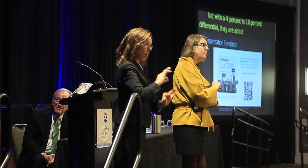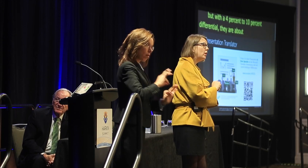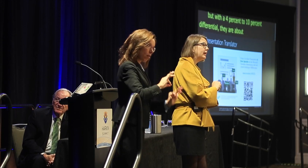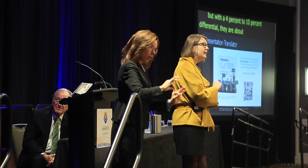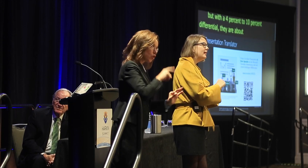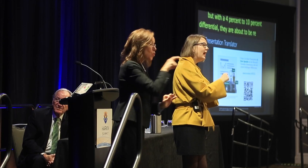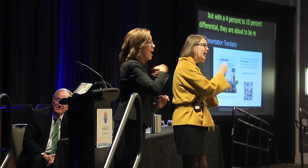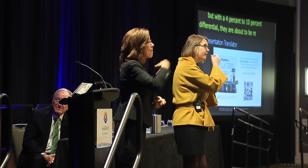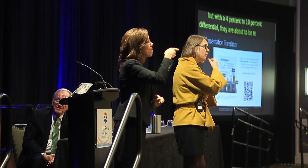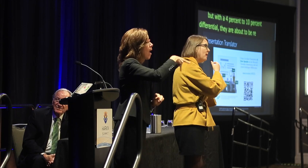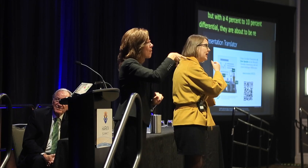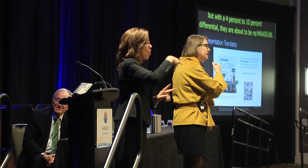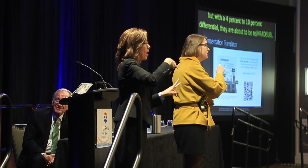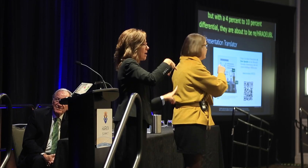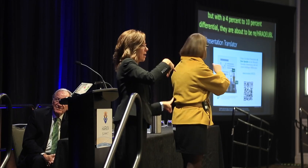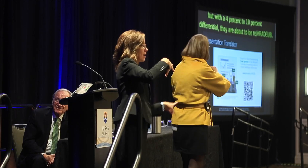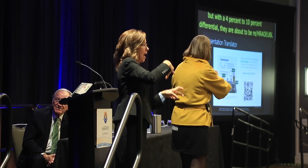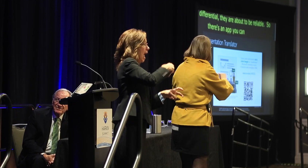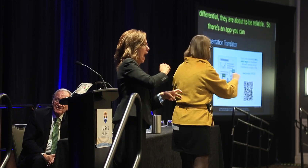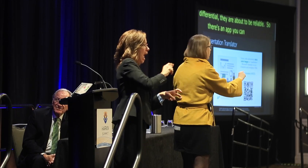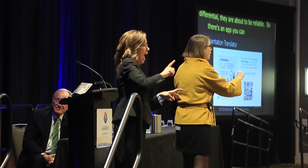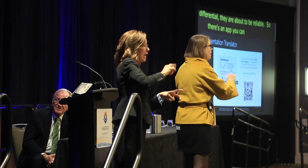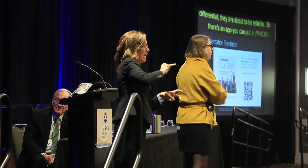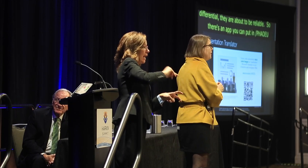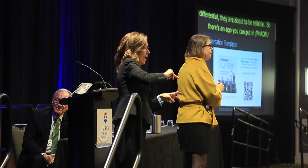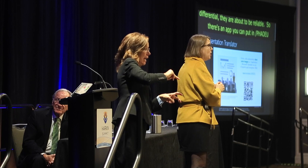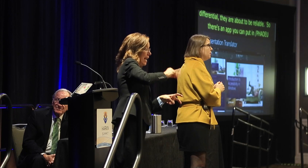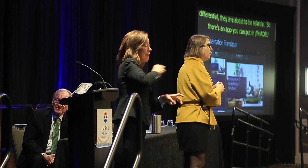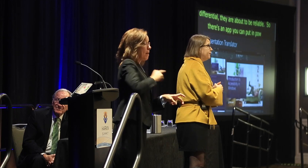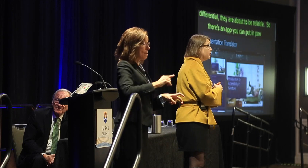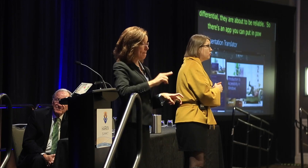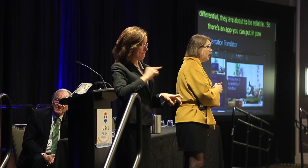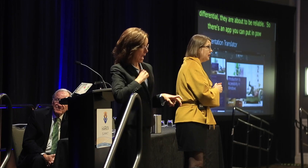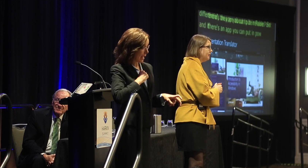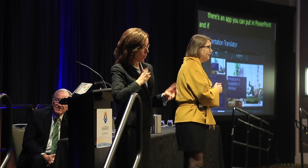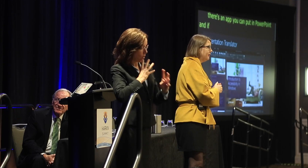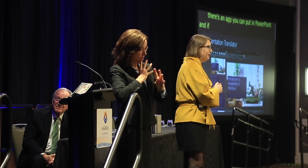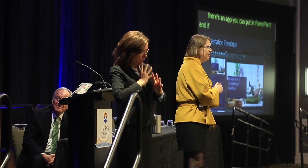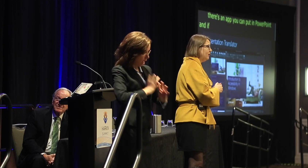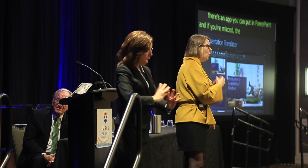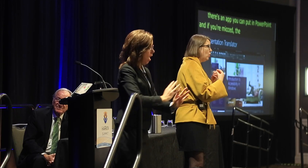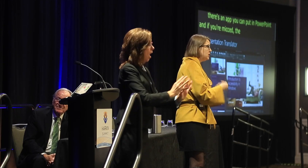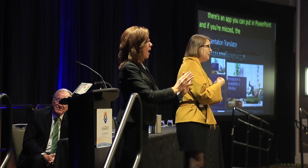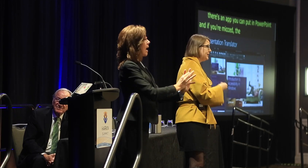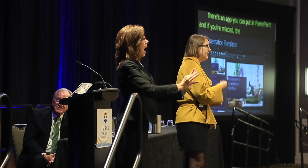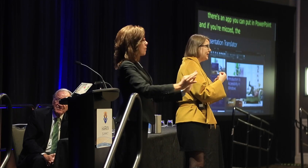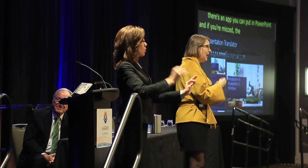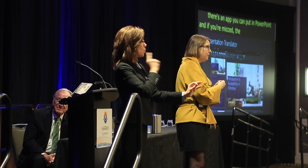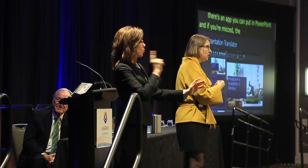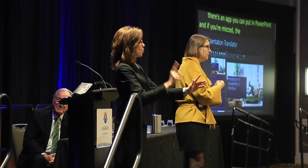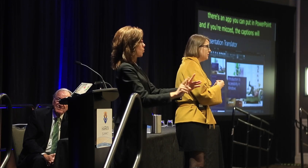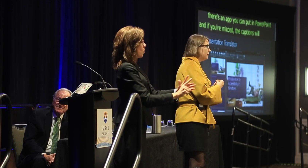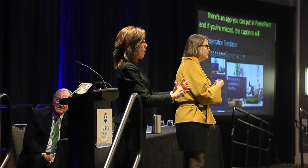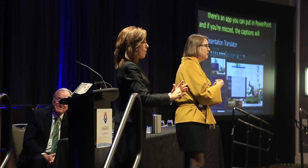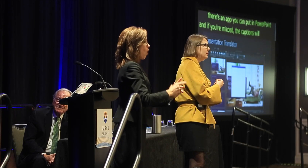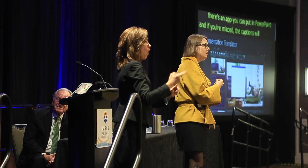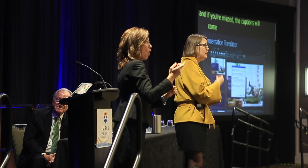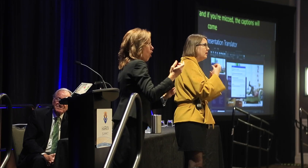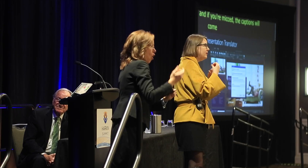into PowerPoint, and if you might, the captions will come up at the bottom of the screen. Automatic